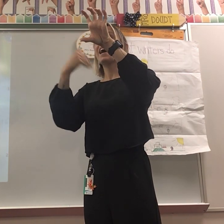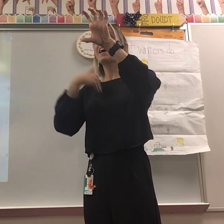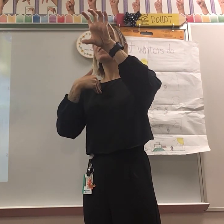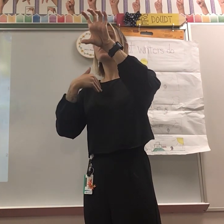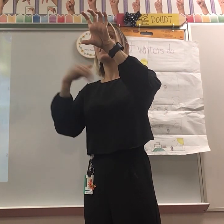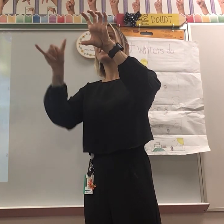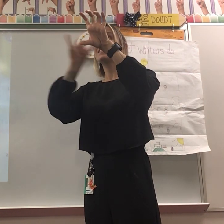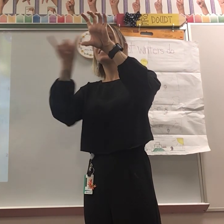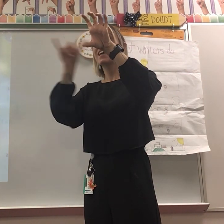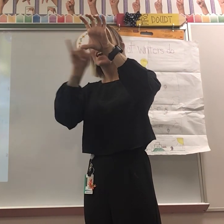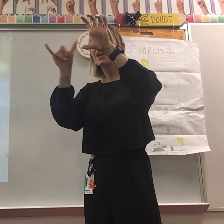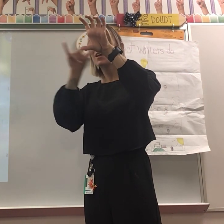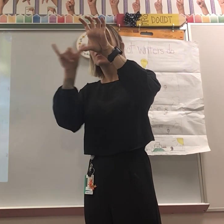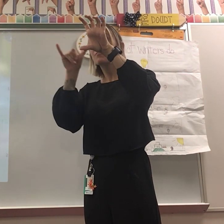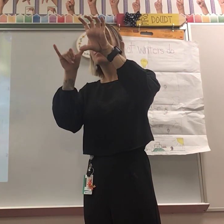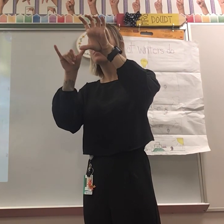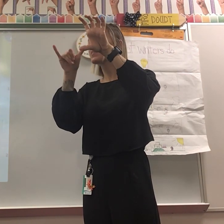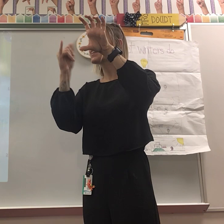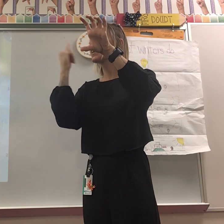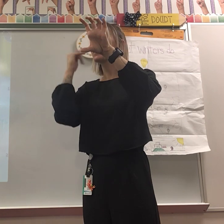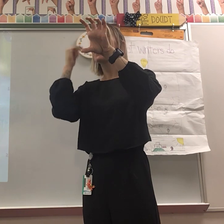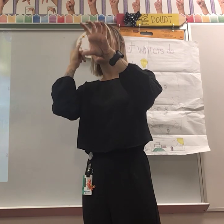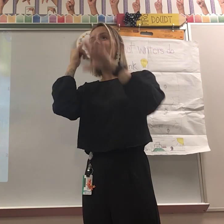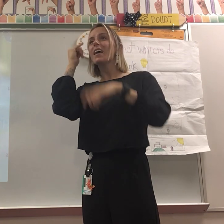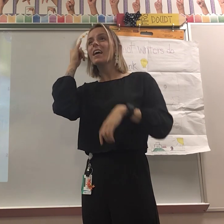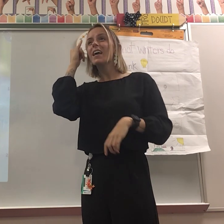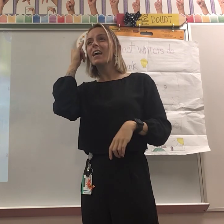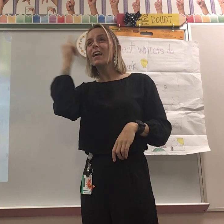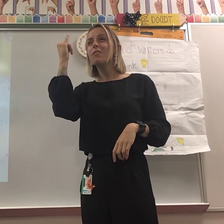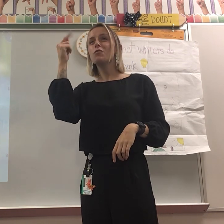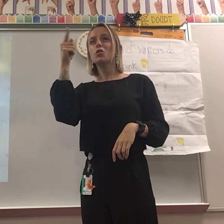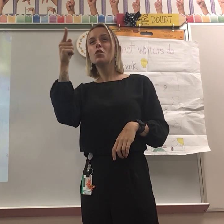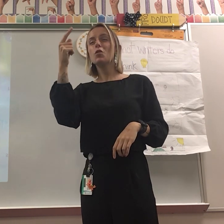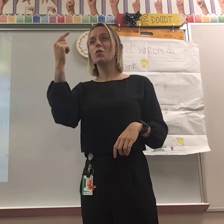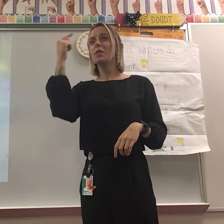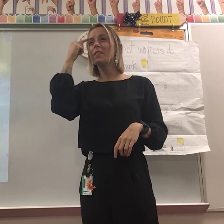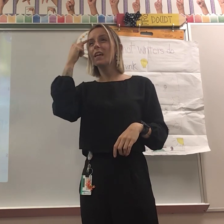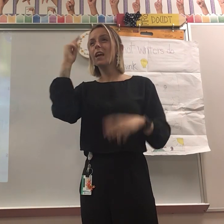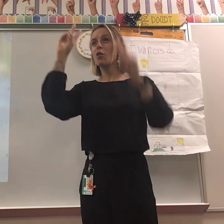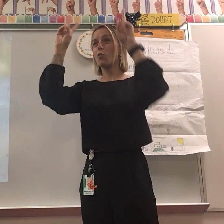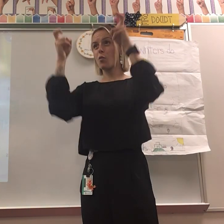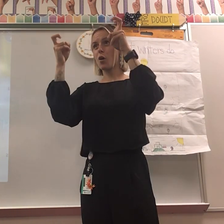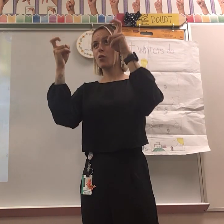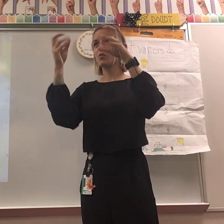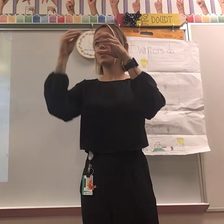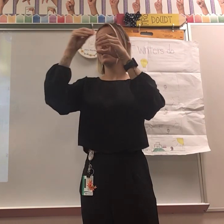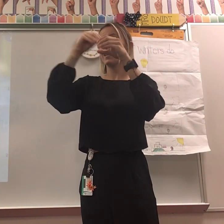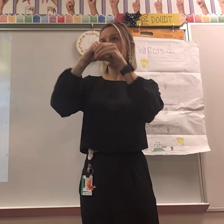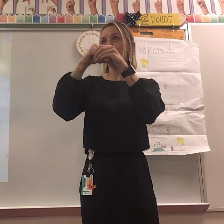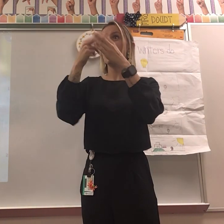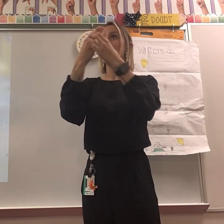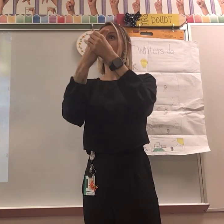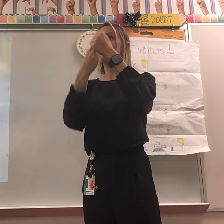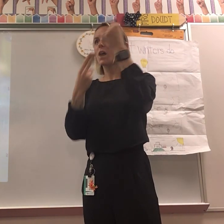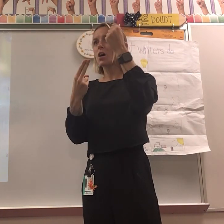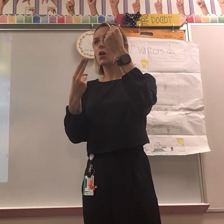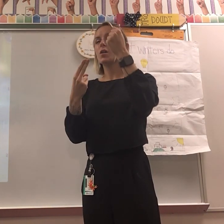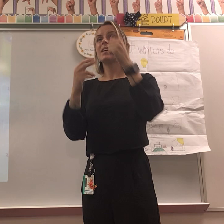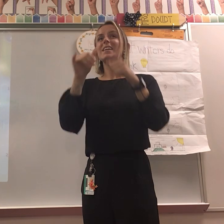side of the room. If you think that a quote that goes in this category of both can be similar but not the